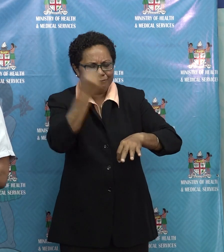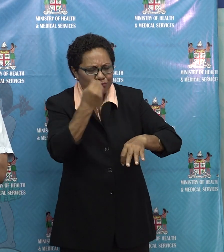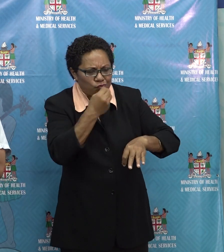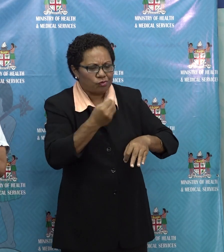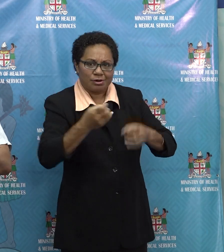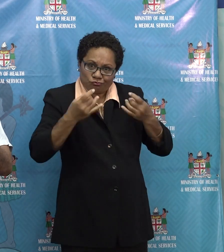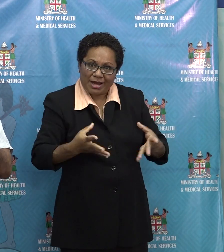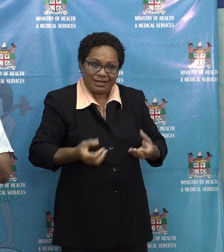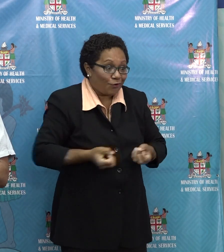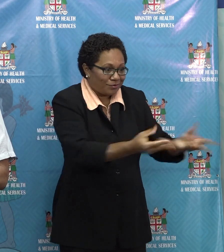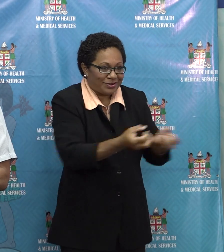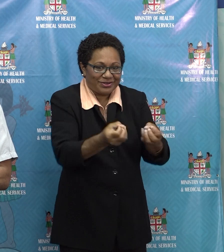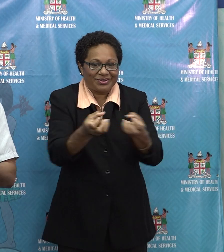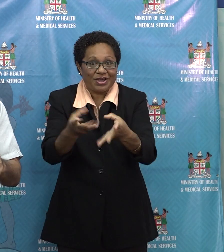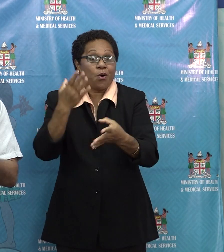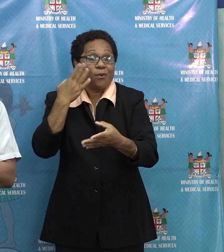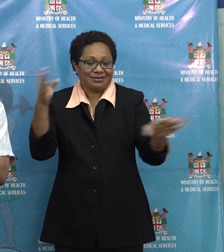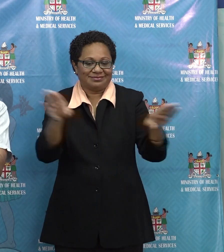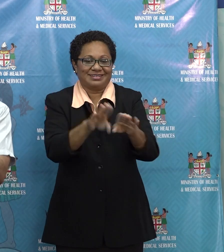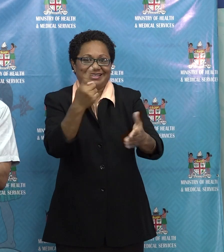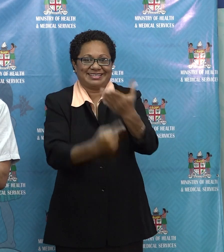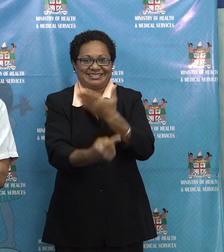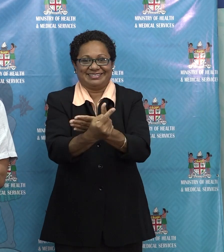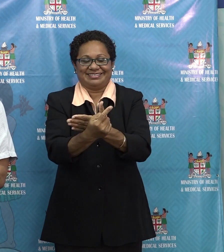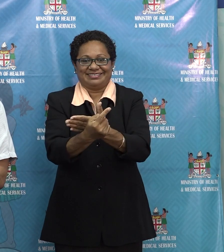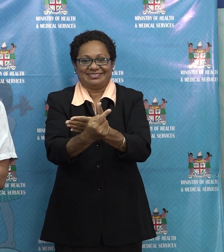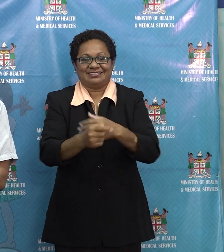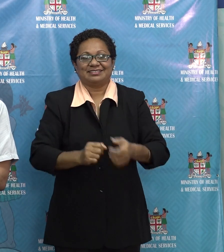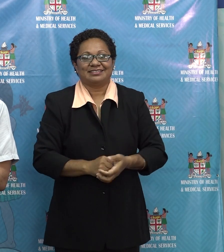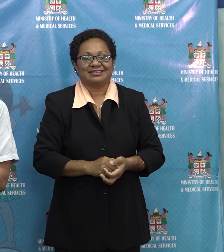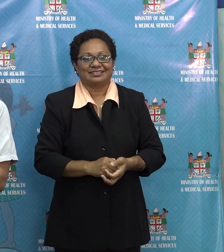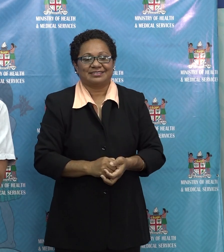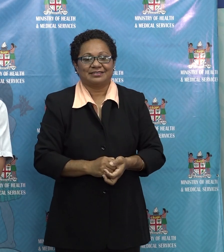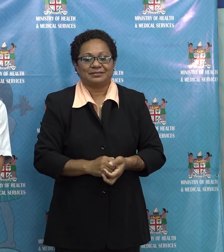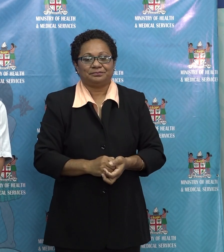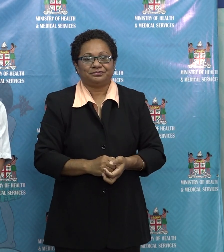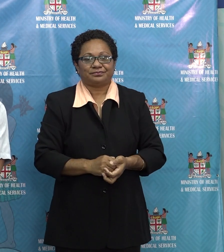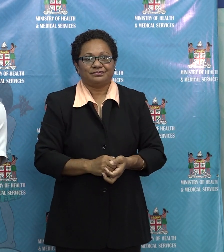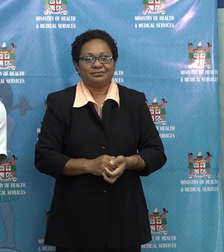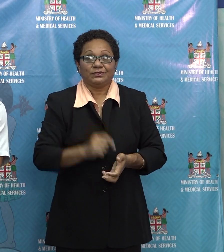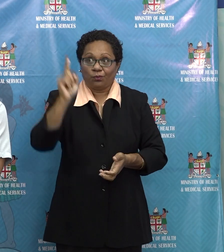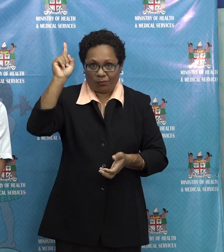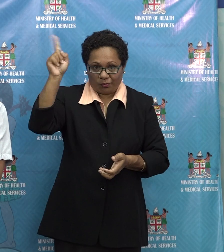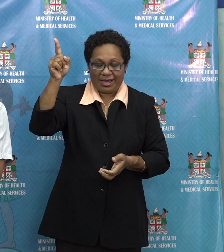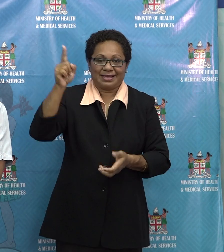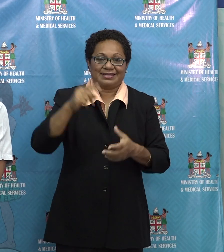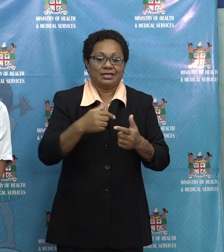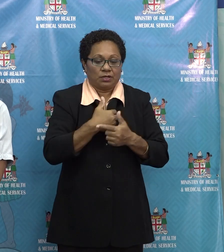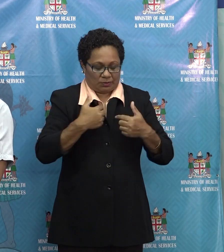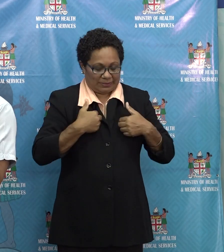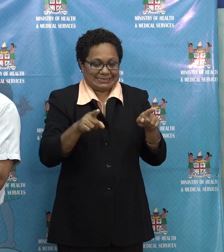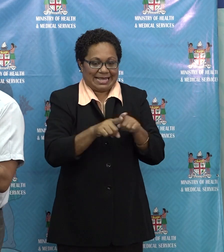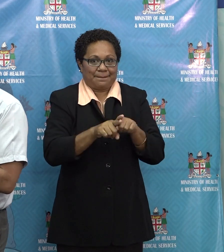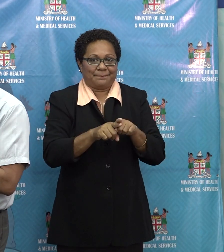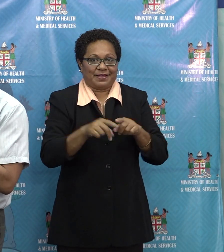services. They have various other services that are in place before they can make it happen. So that's the kind of processing or planning that we